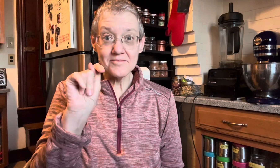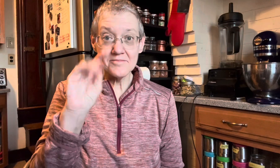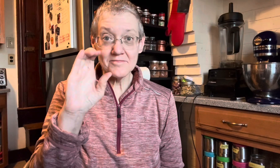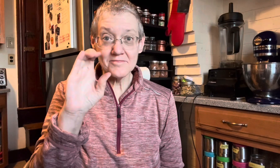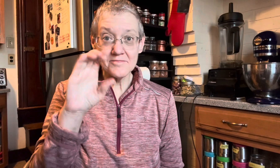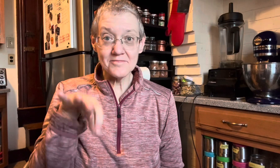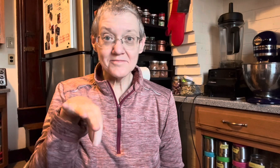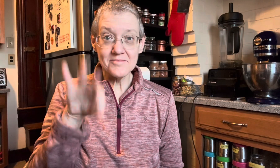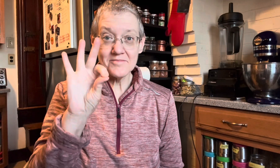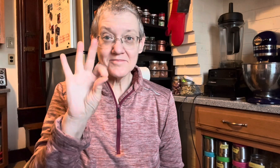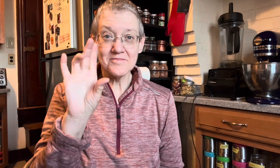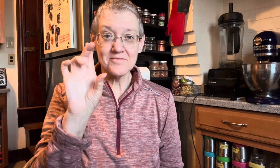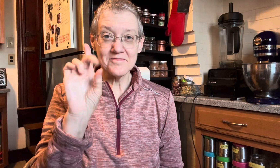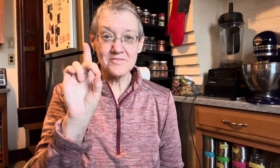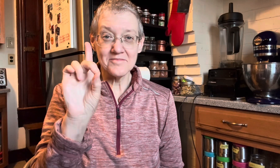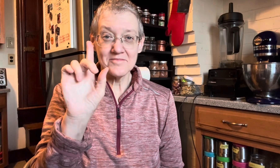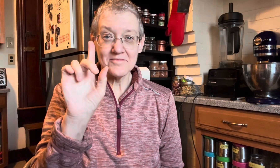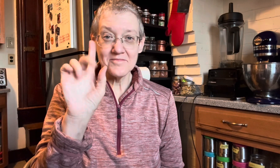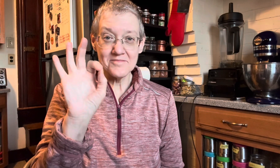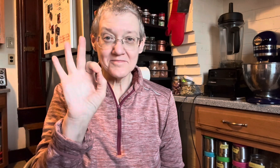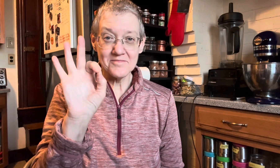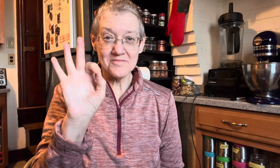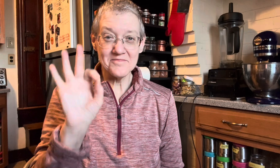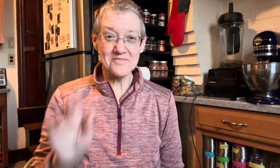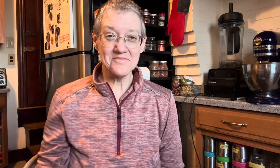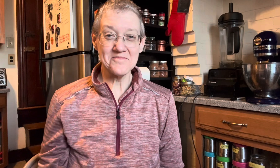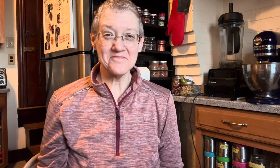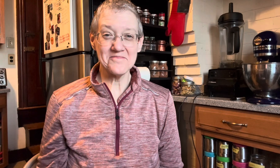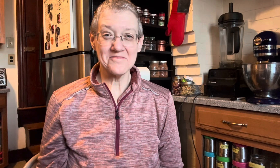Now find the total carbs and the dietary fiber.